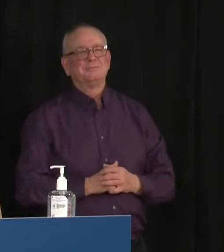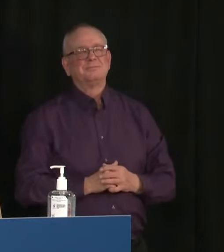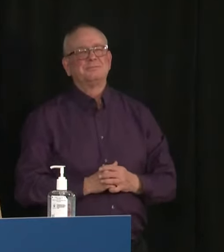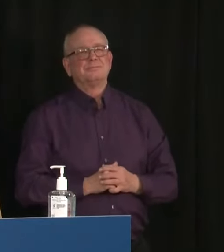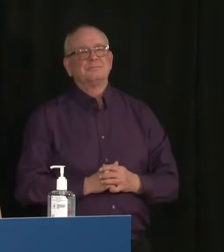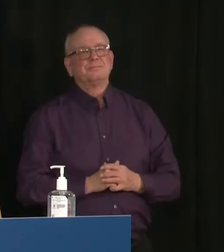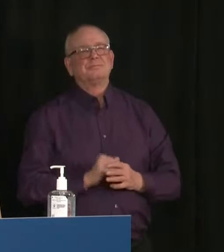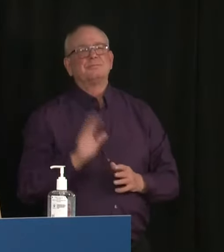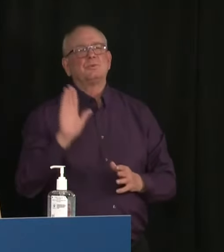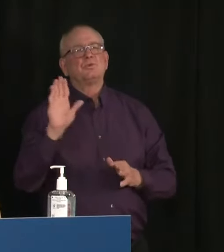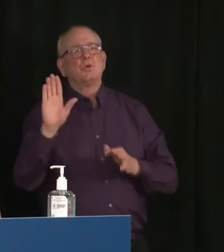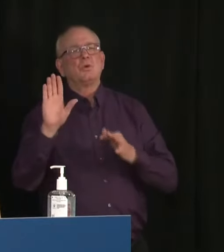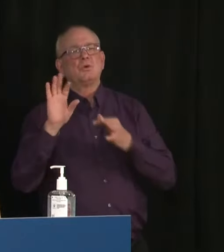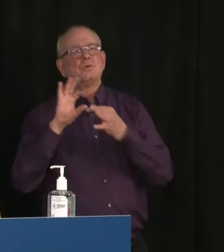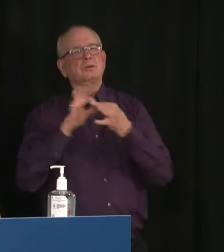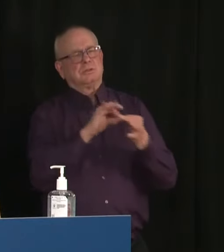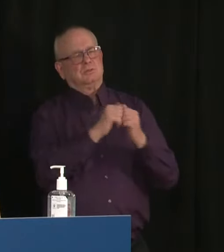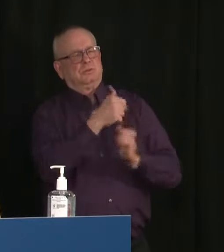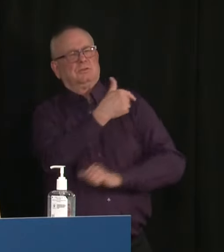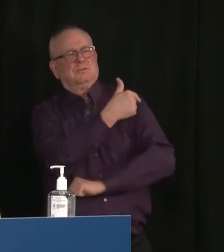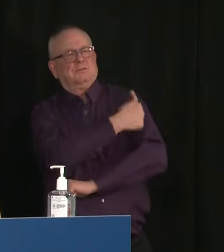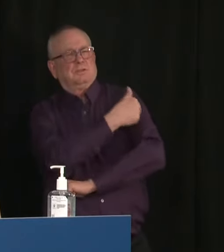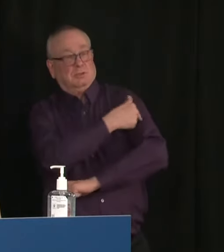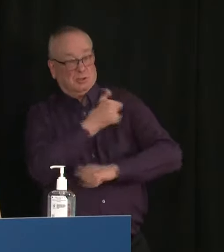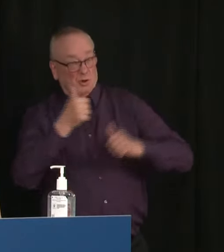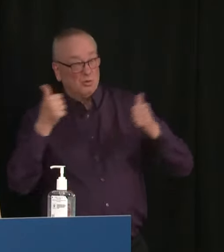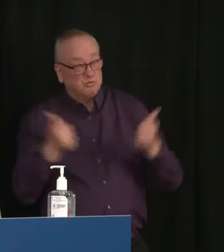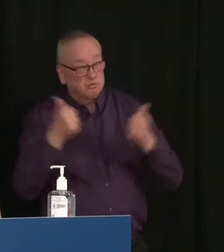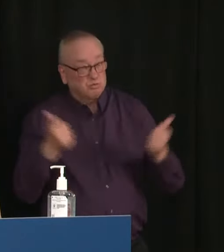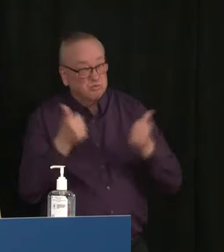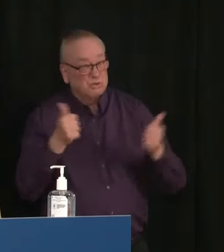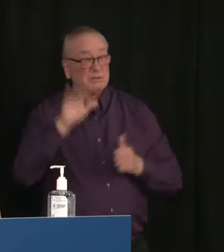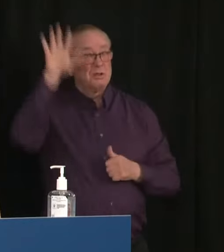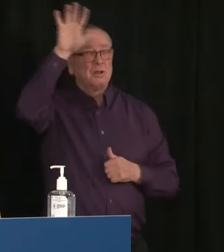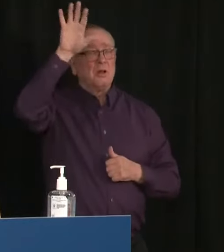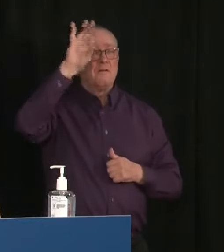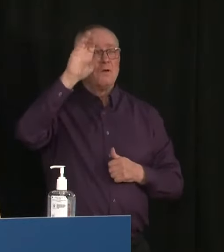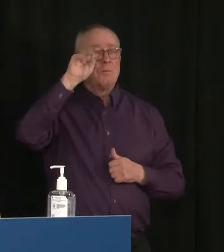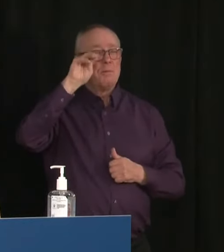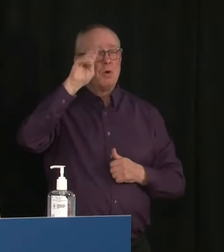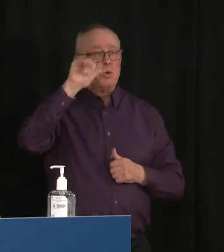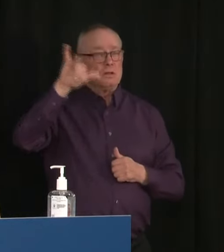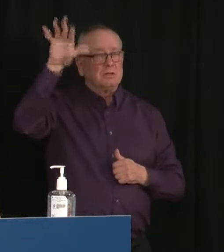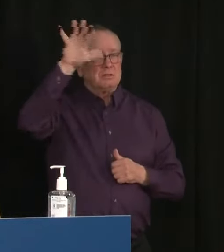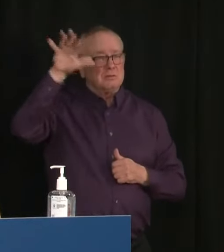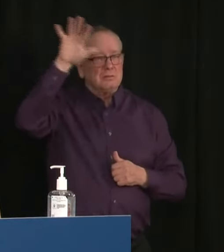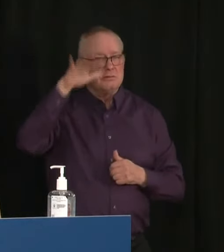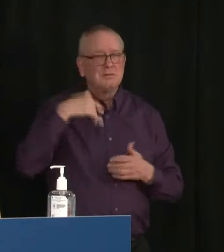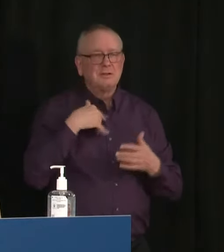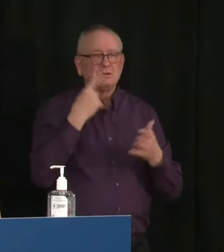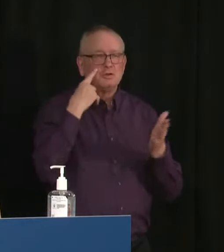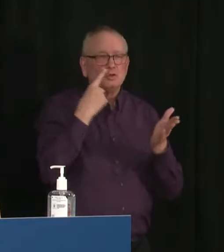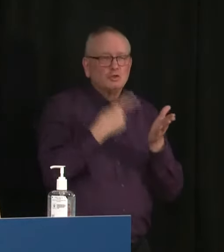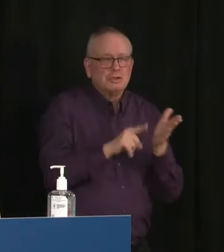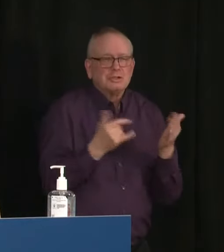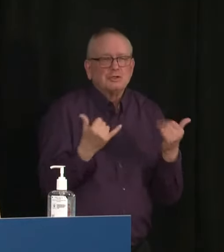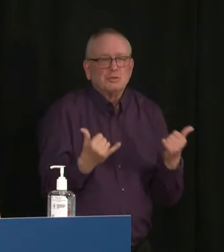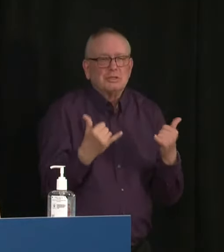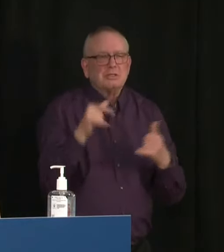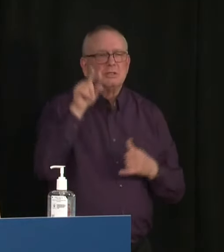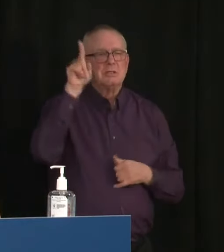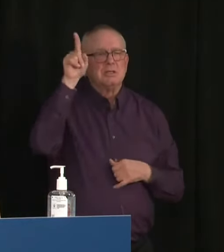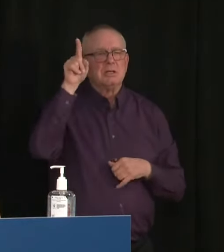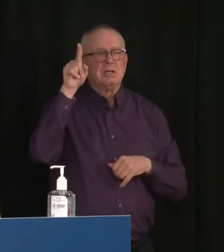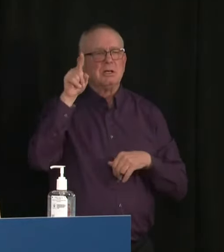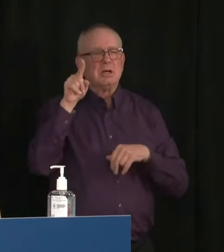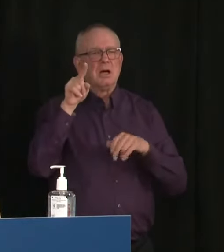This morning I checked, and the earliest appointment through AHS was May 11th, although a few dozen appointments have opened up later in the day. If people